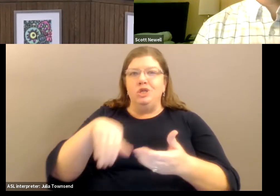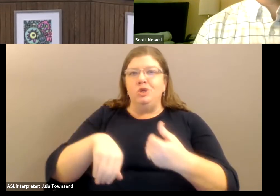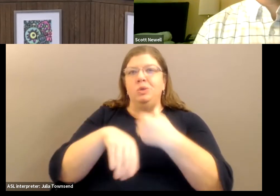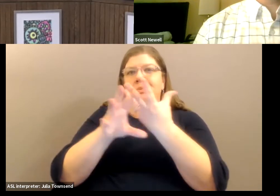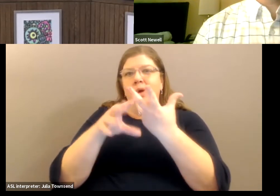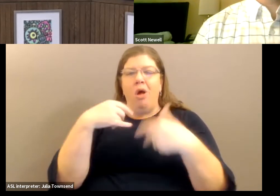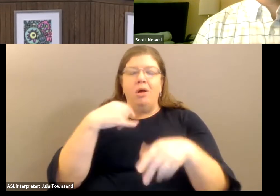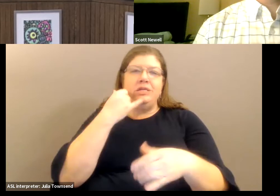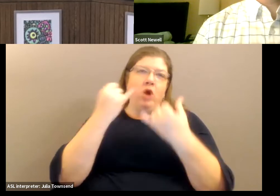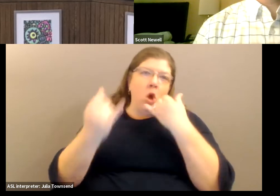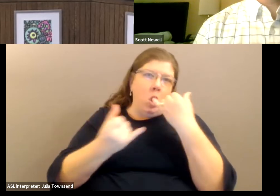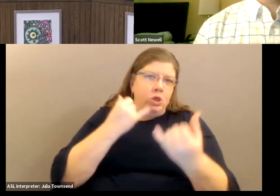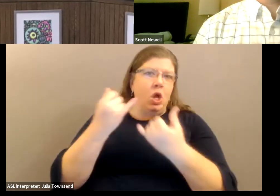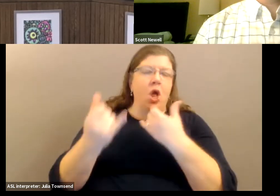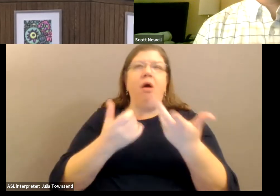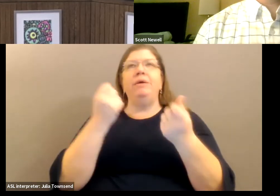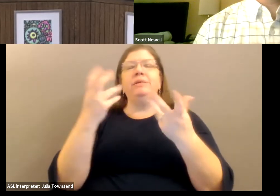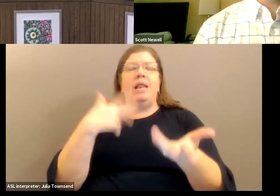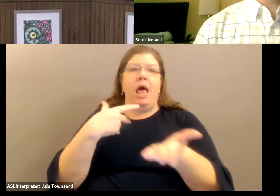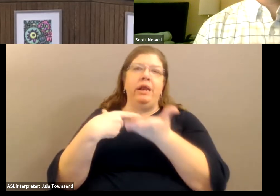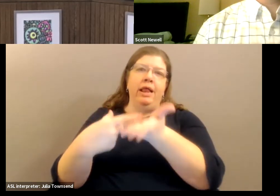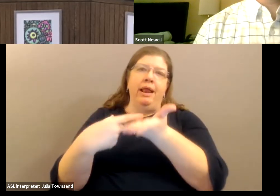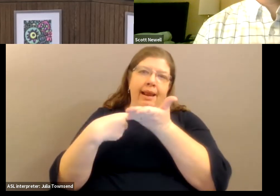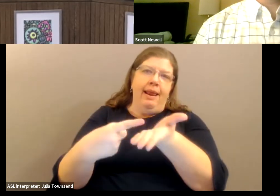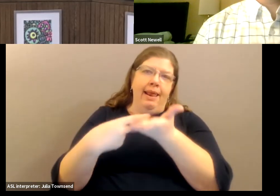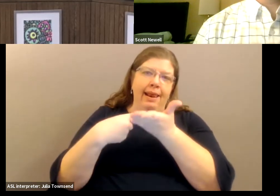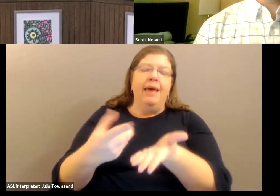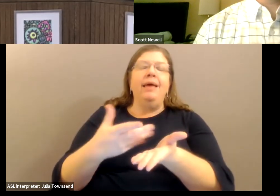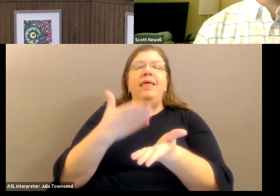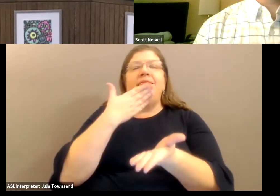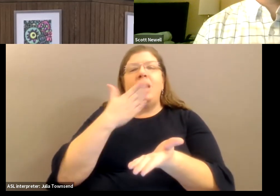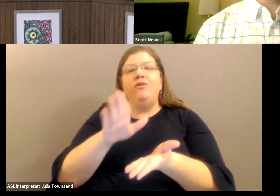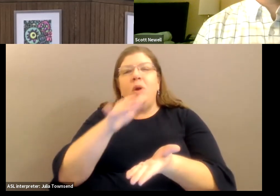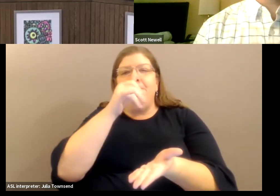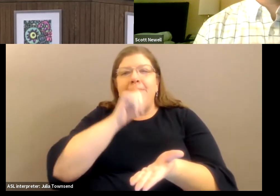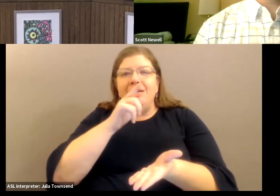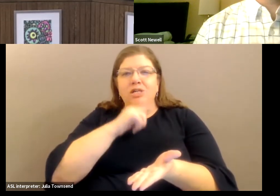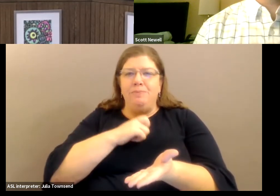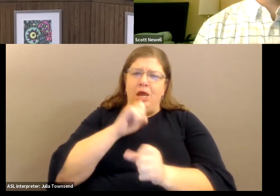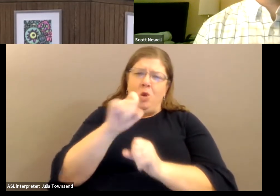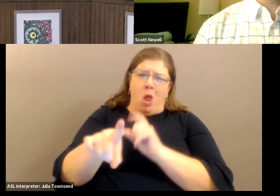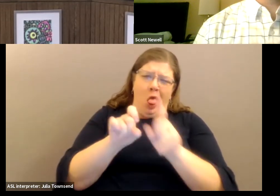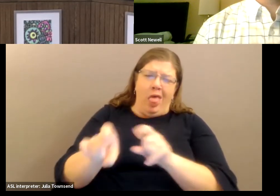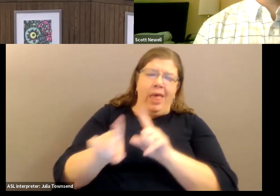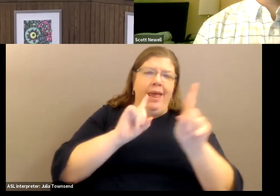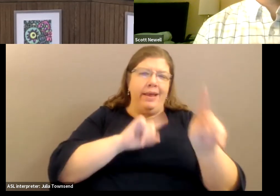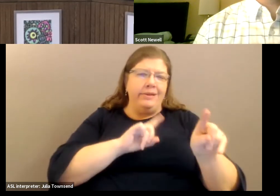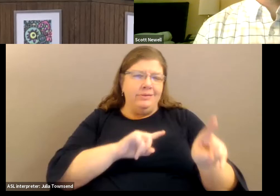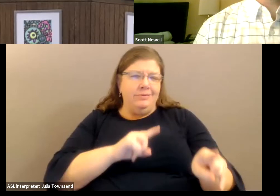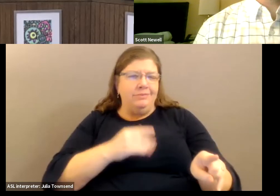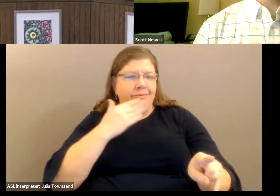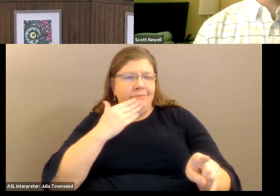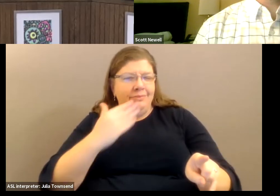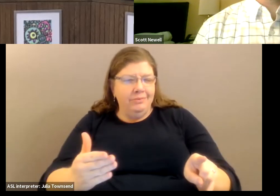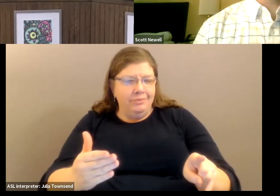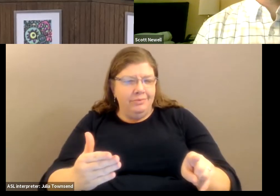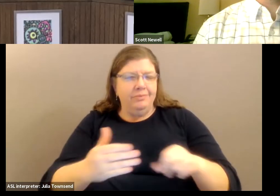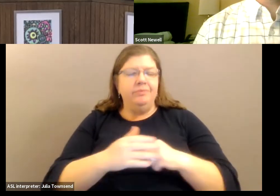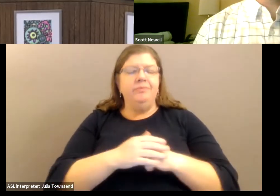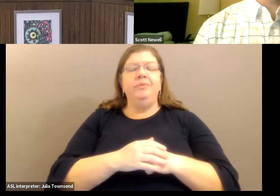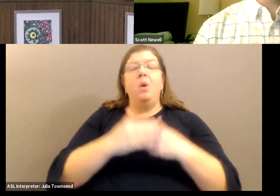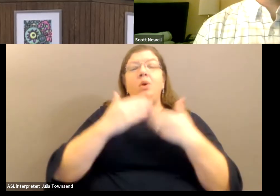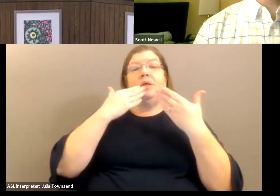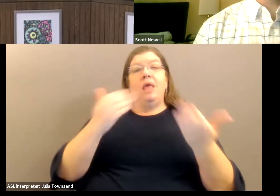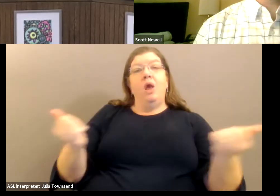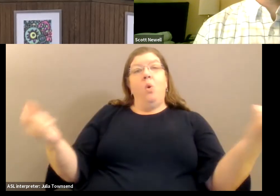phone calls, we had a lot of dialogue, so thank you for your patience in answering all my questions. Also, I want to thank all